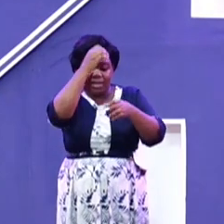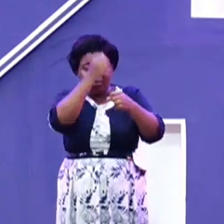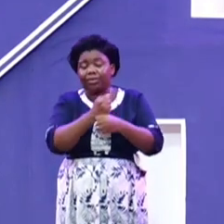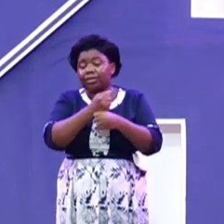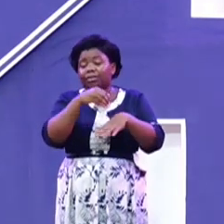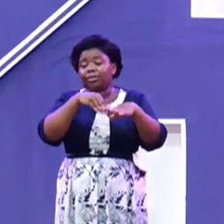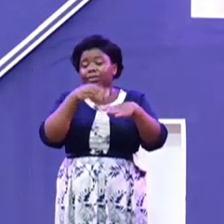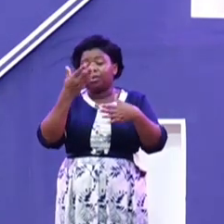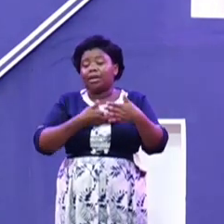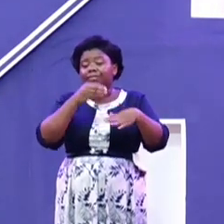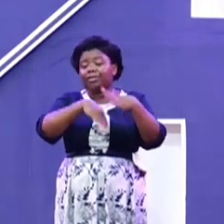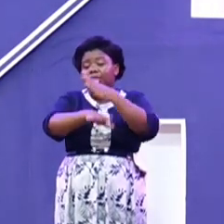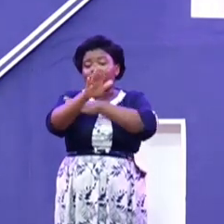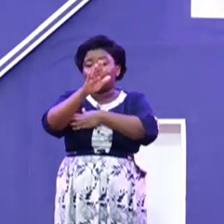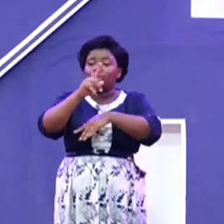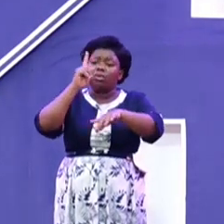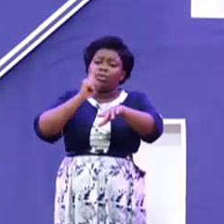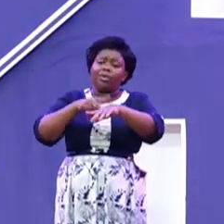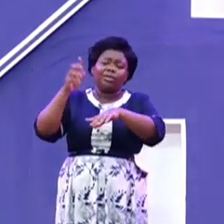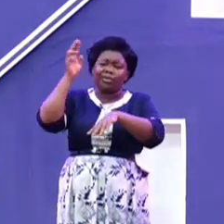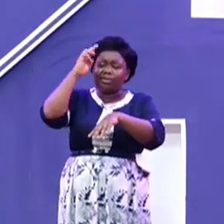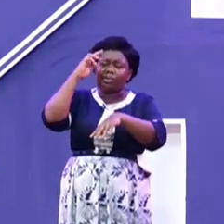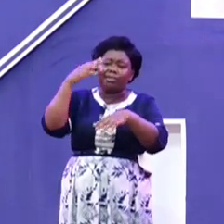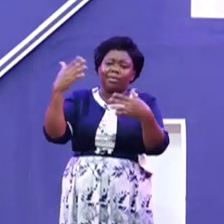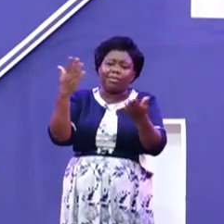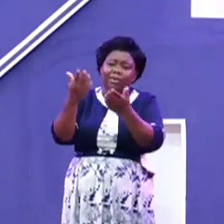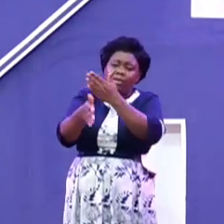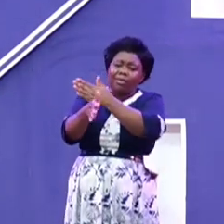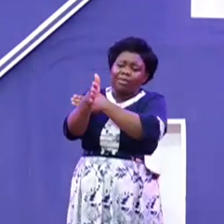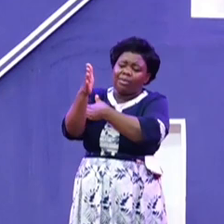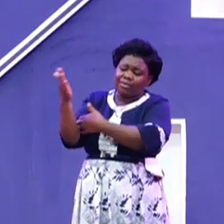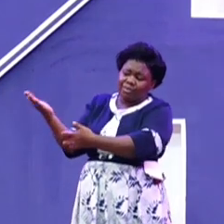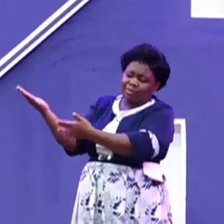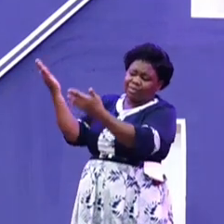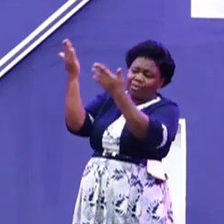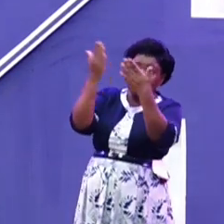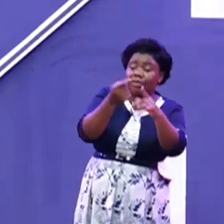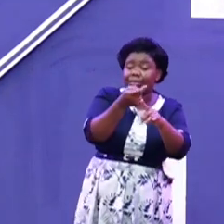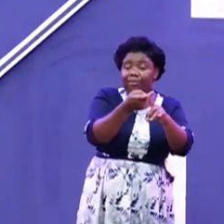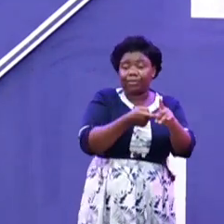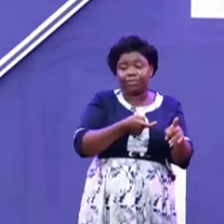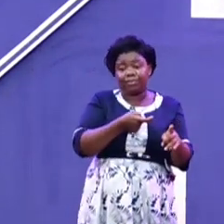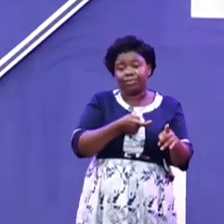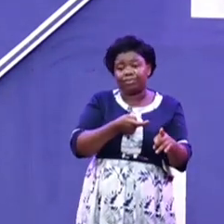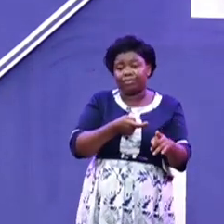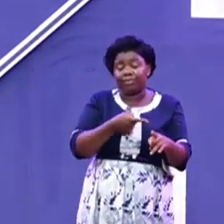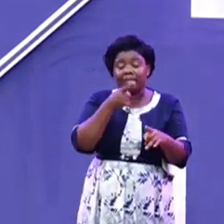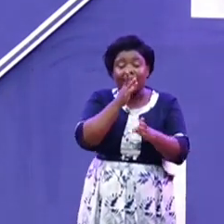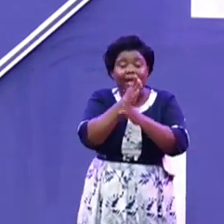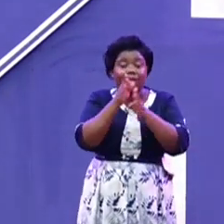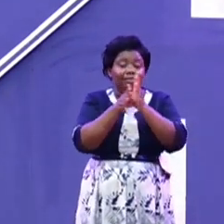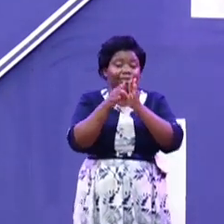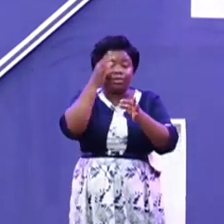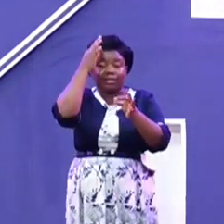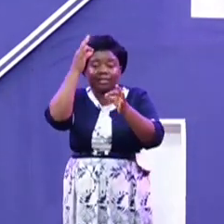the trust you have in God. Buli lw'ojjukira Katonda gy'akuggye. Whenever you remember the far God has brought you, kizimba